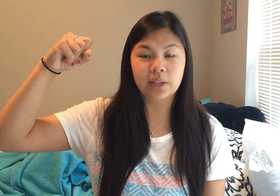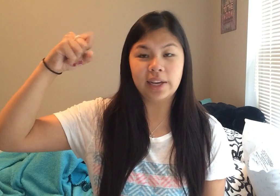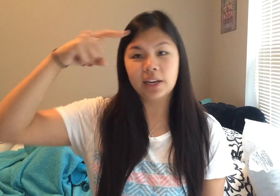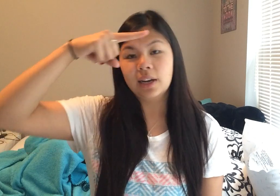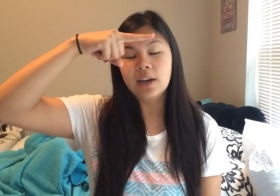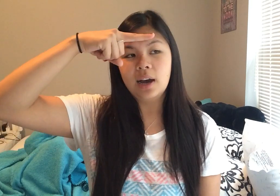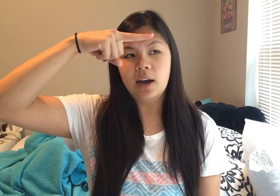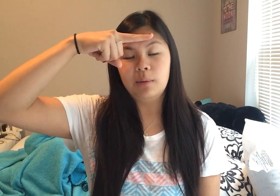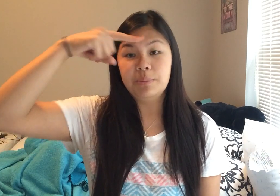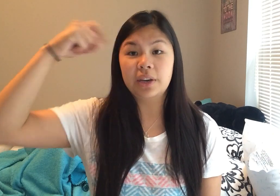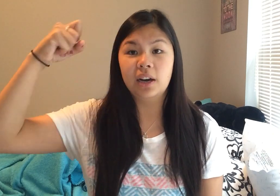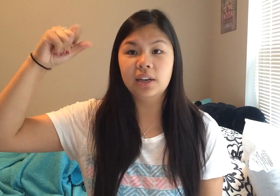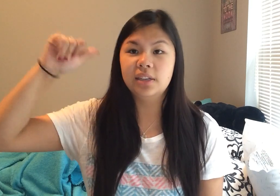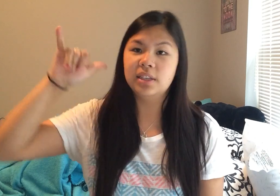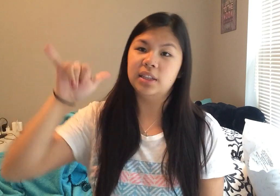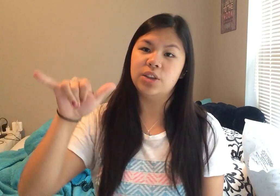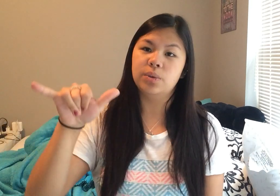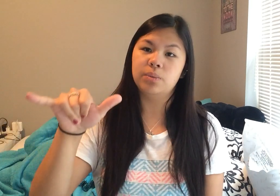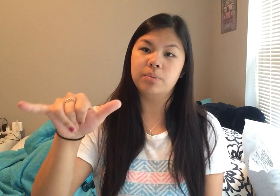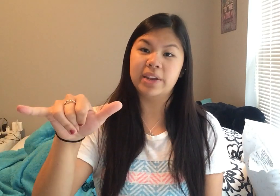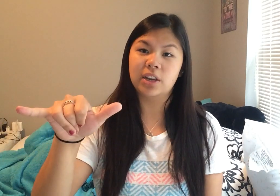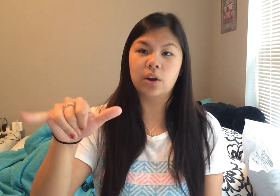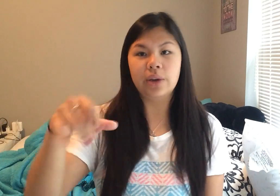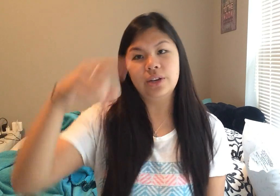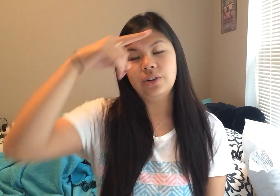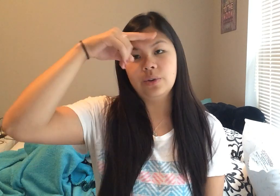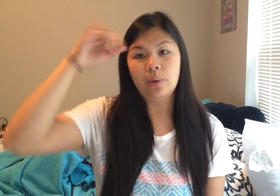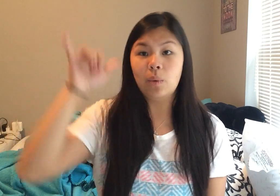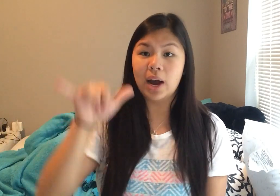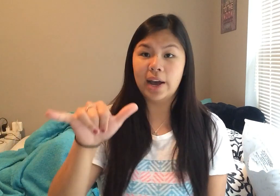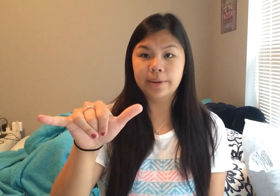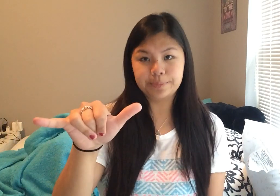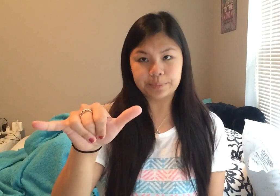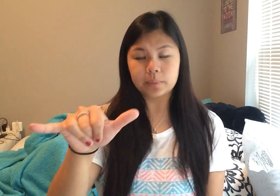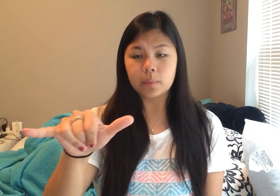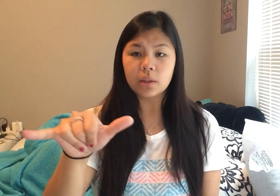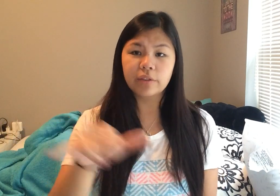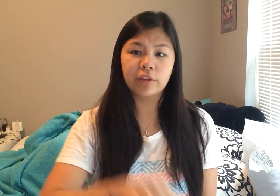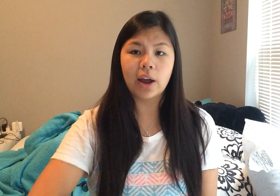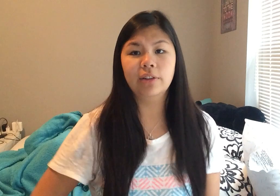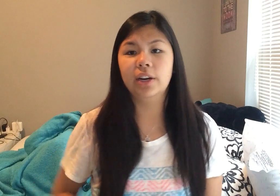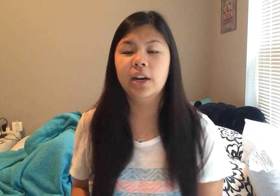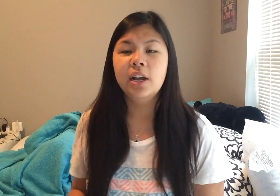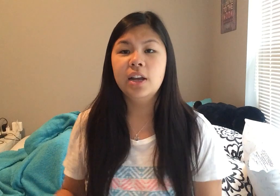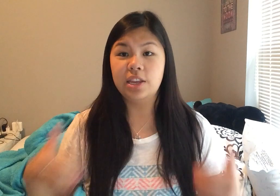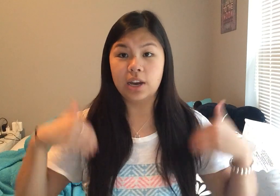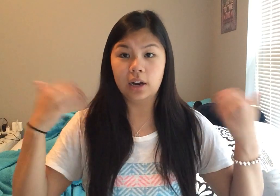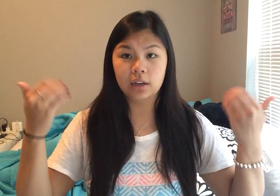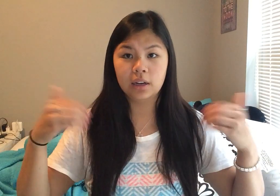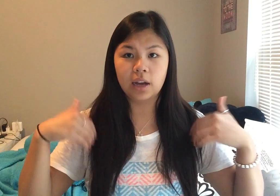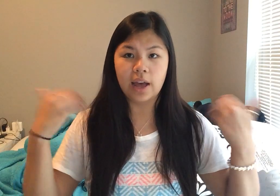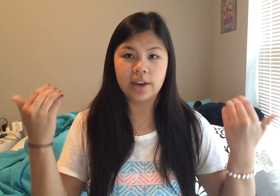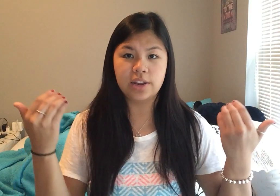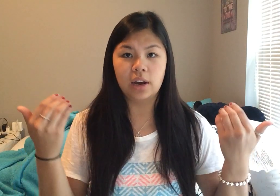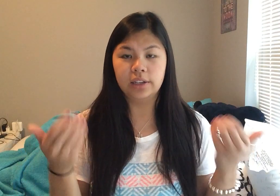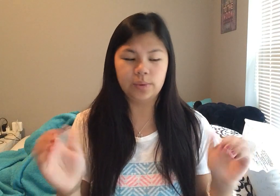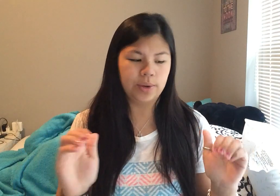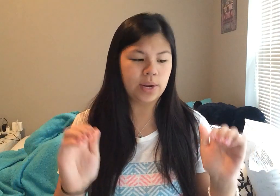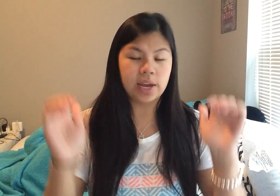like because, and then you make it go into a Y. Forever young, and young is where you take